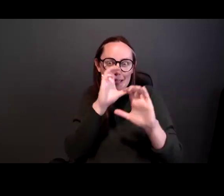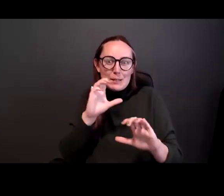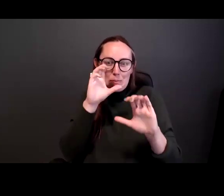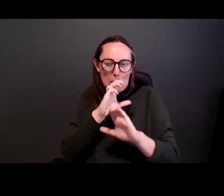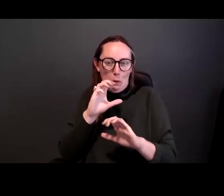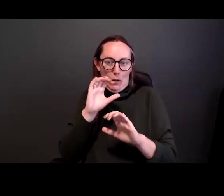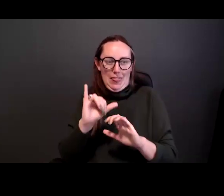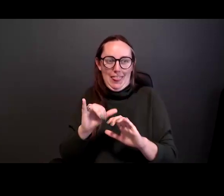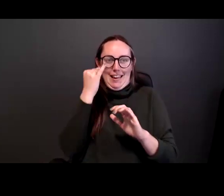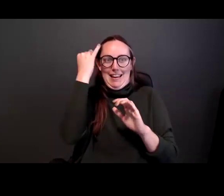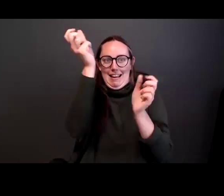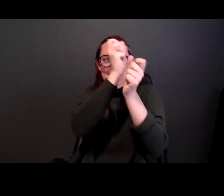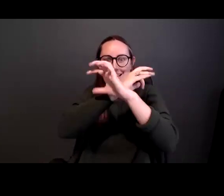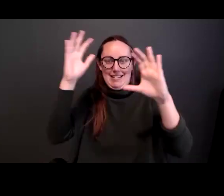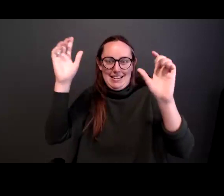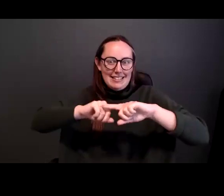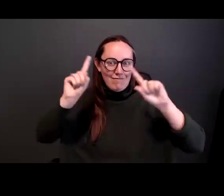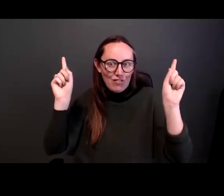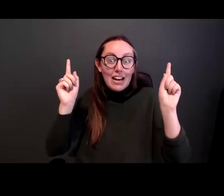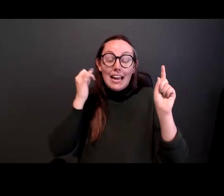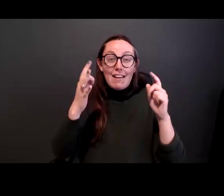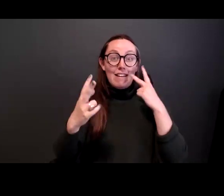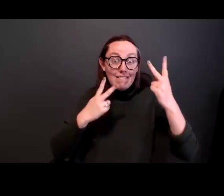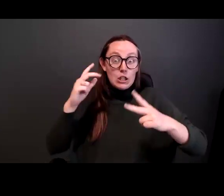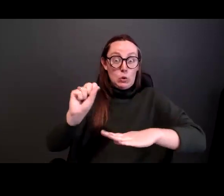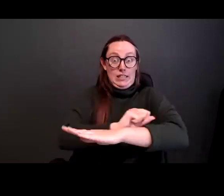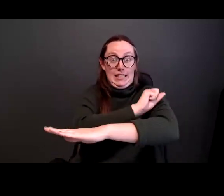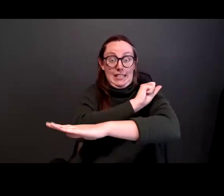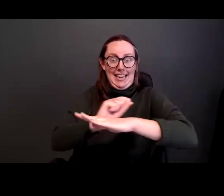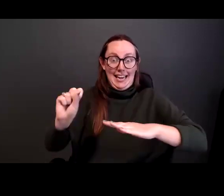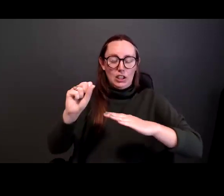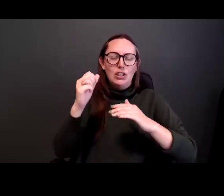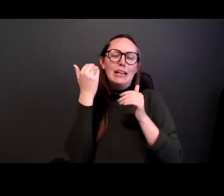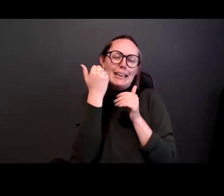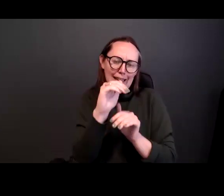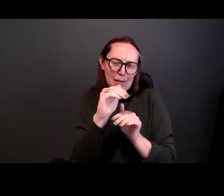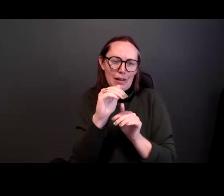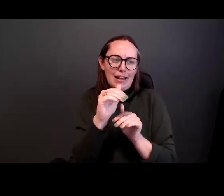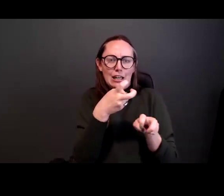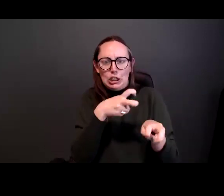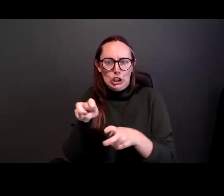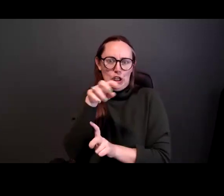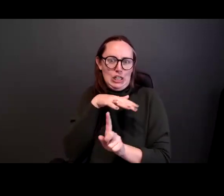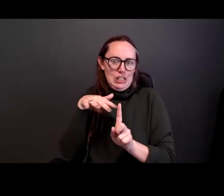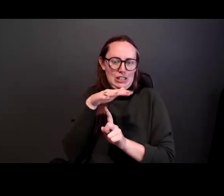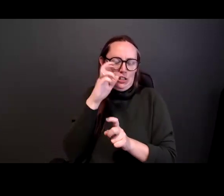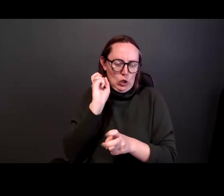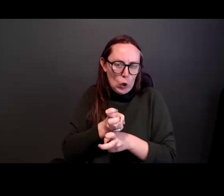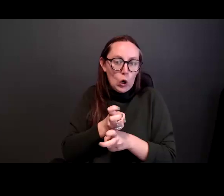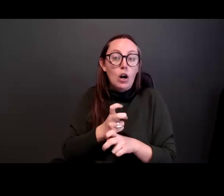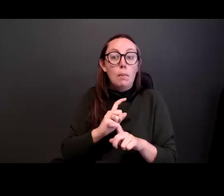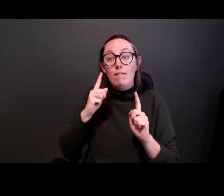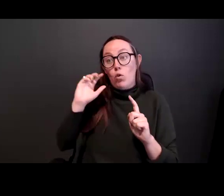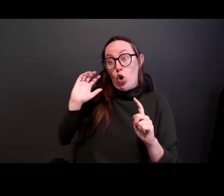than you can visually. And that's one of the things where I listed possibilities of like a documentary or a short film. But